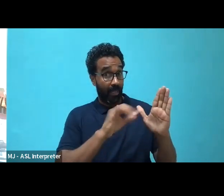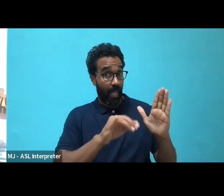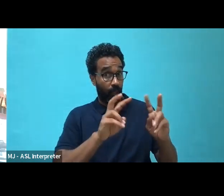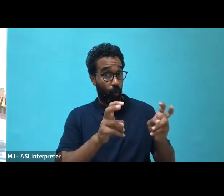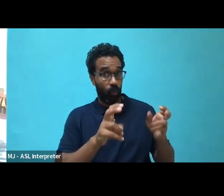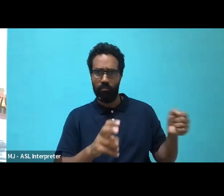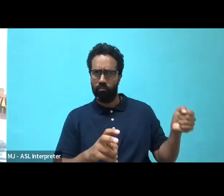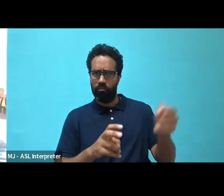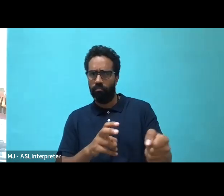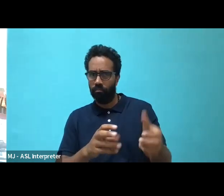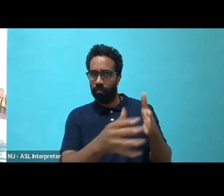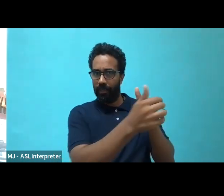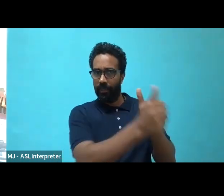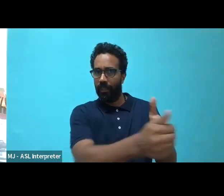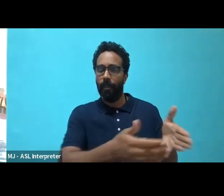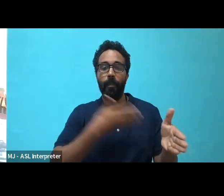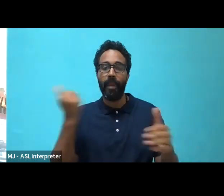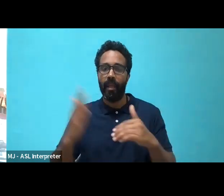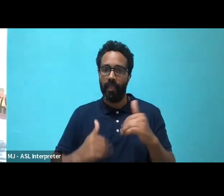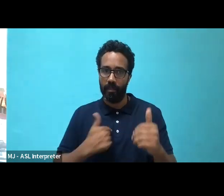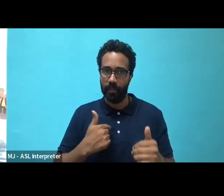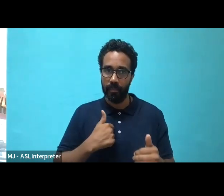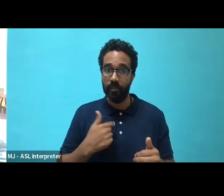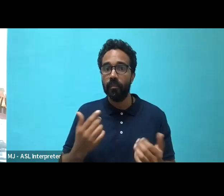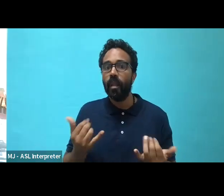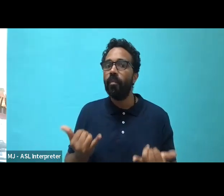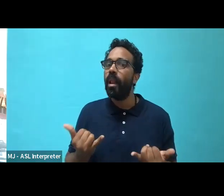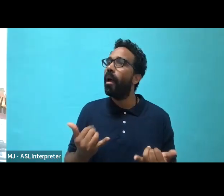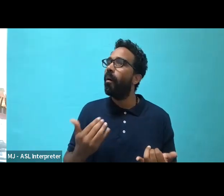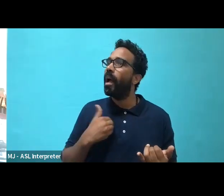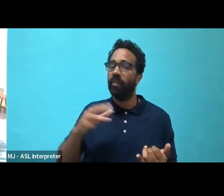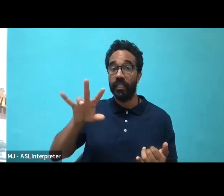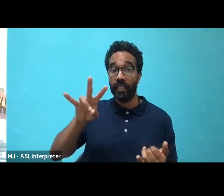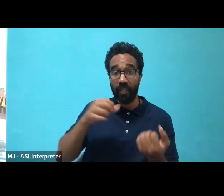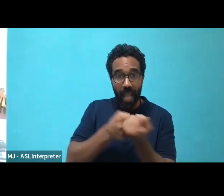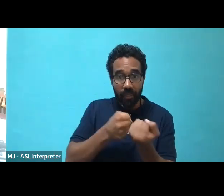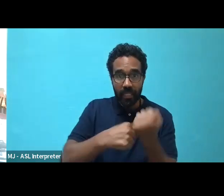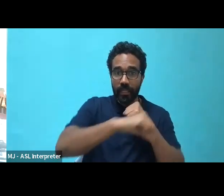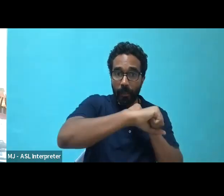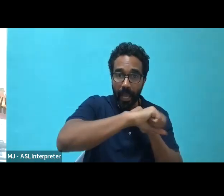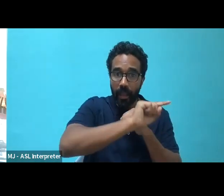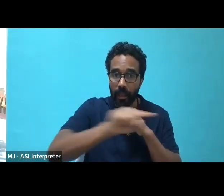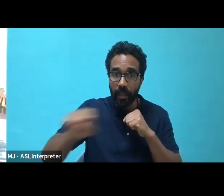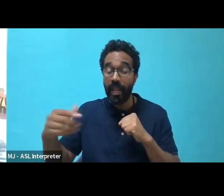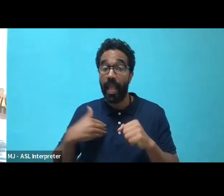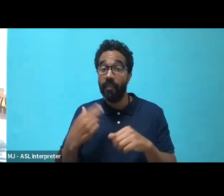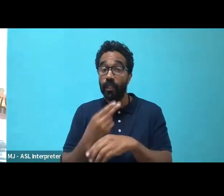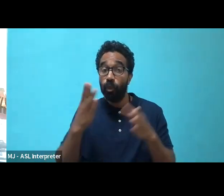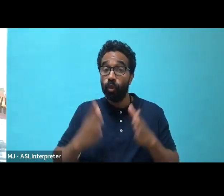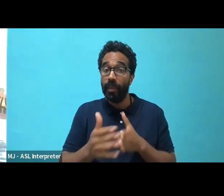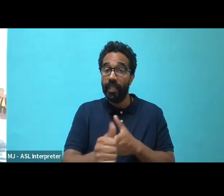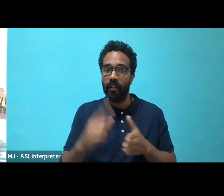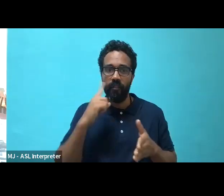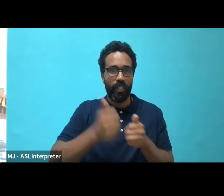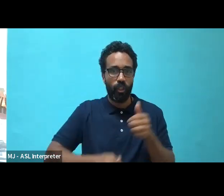probably have about 7 advocacy campaigns going right now, and there's a consumer leader for each one. It's not to minimize